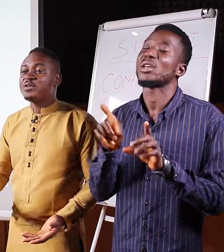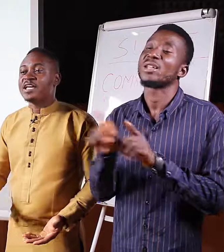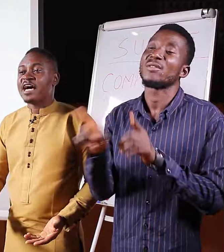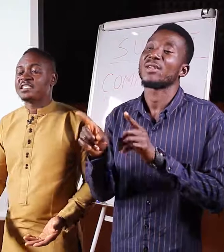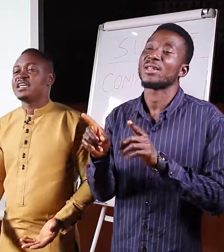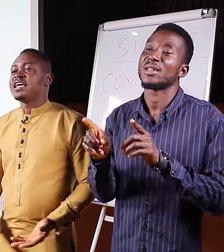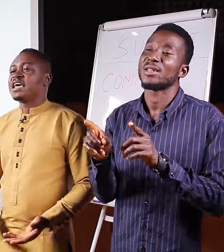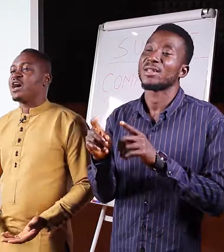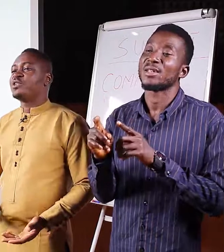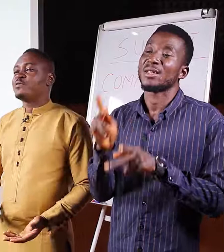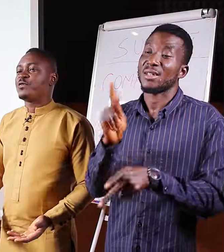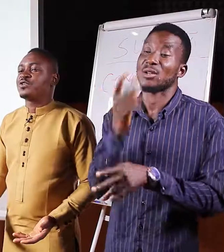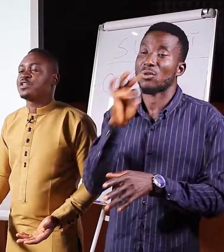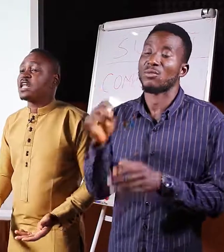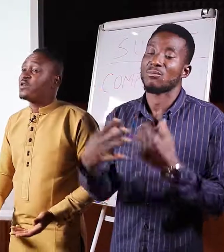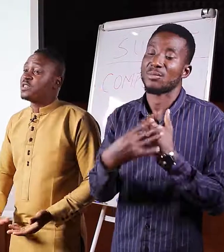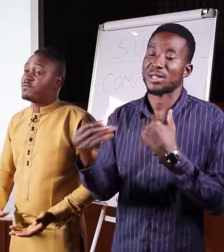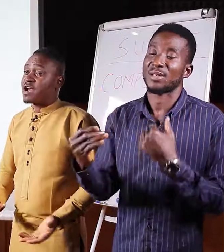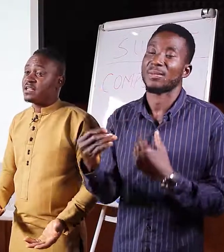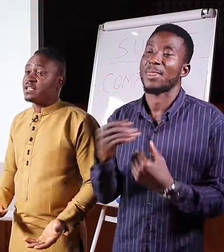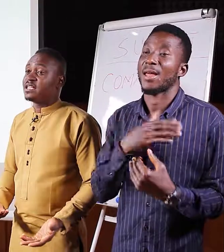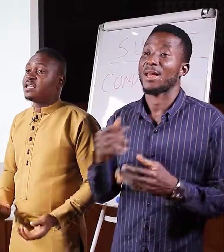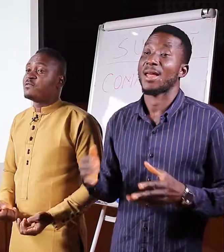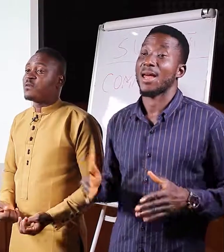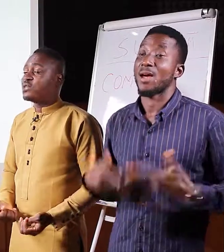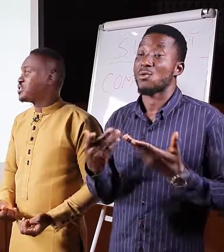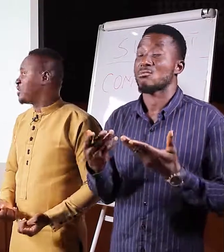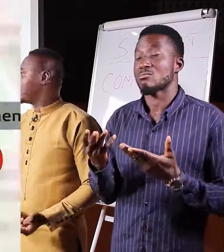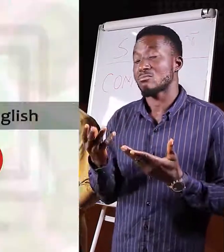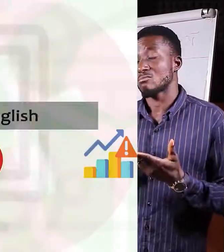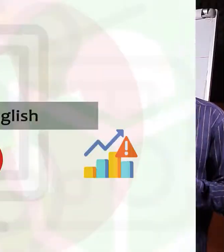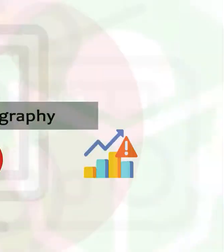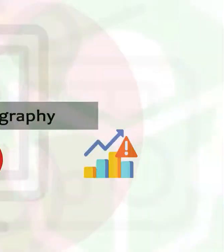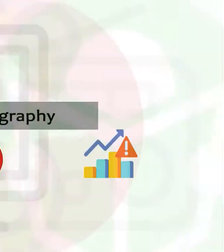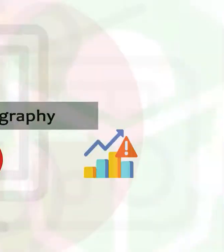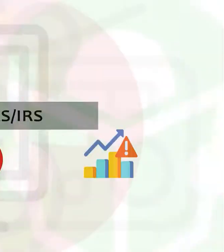see how they act and how they function and how they vary from each other.